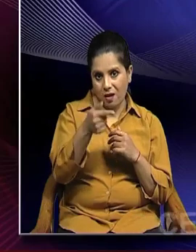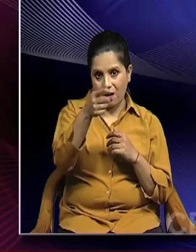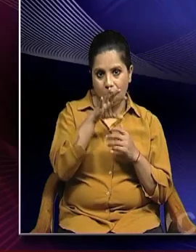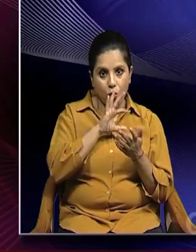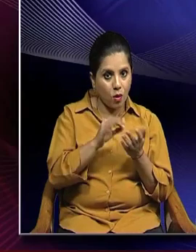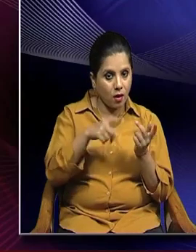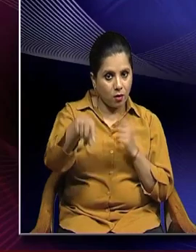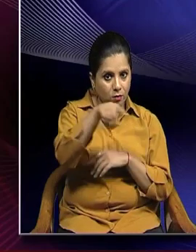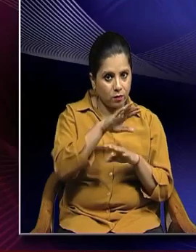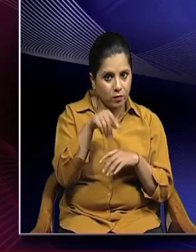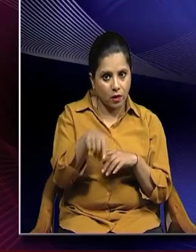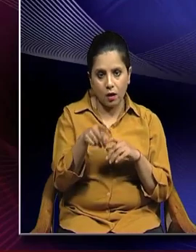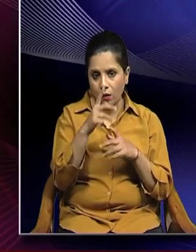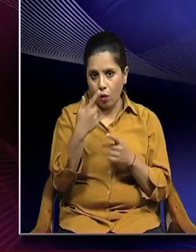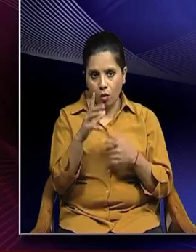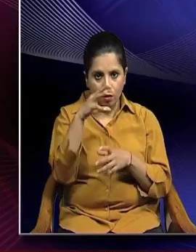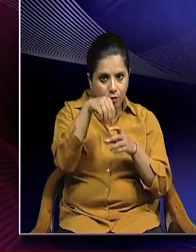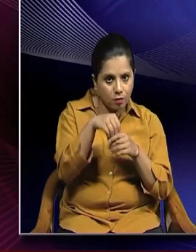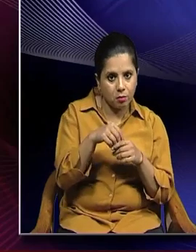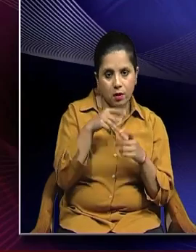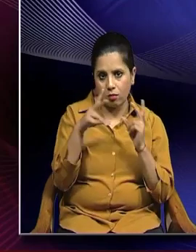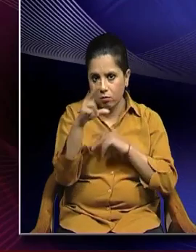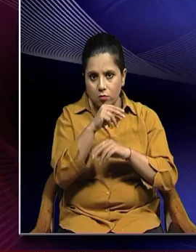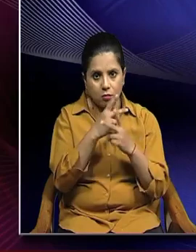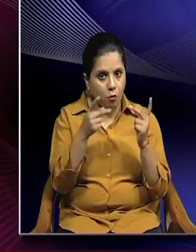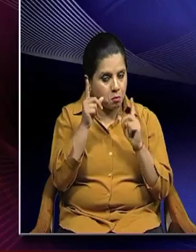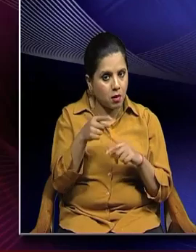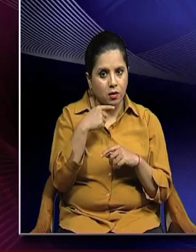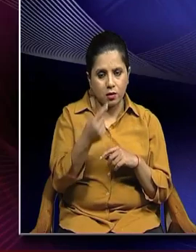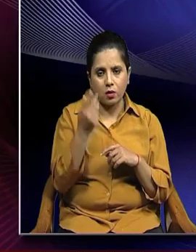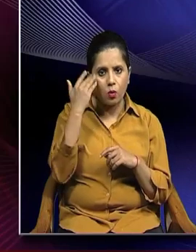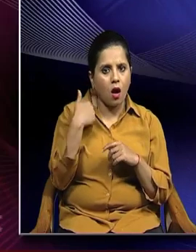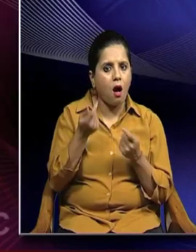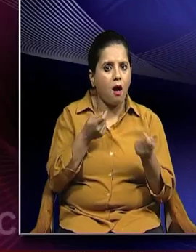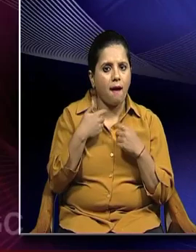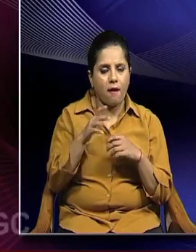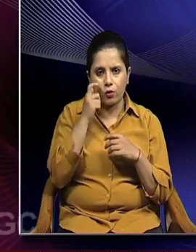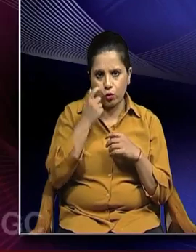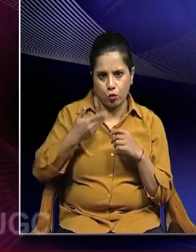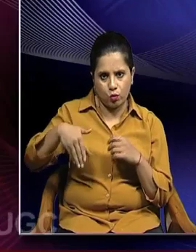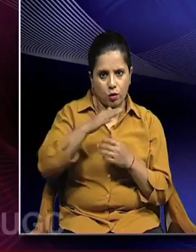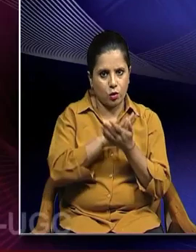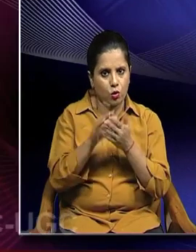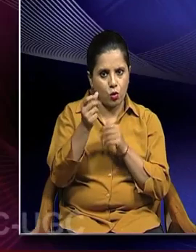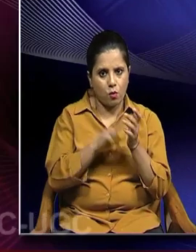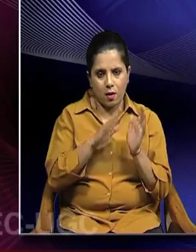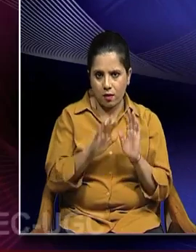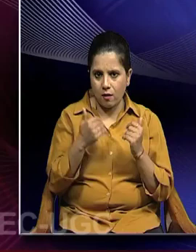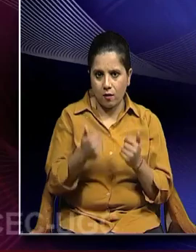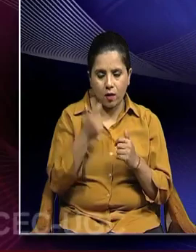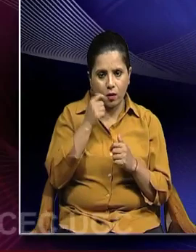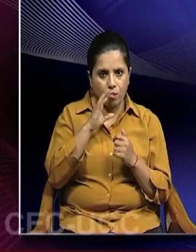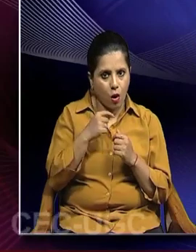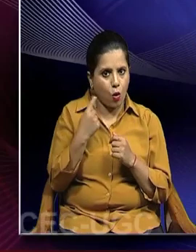to transformational and transcendental approaches, because we are dealing with a human being, and a human being